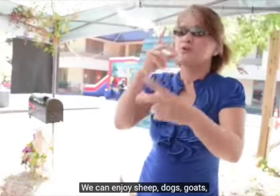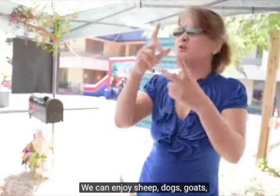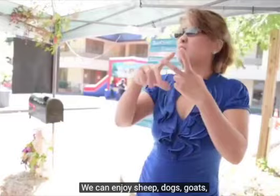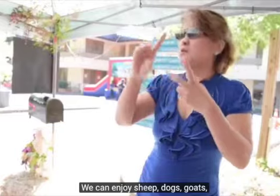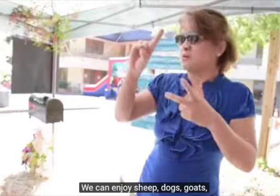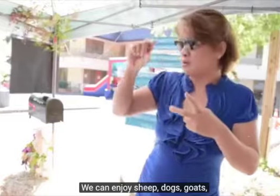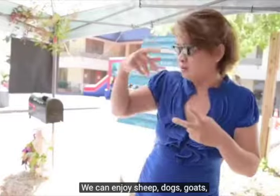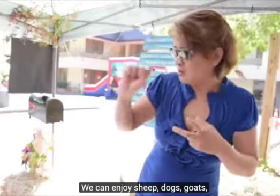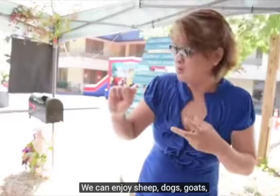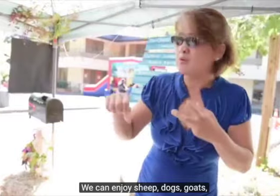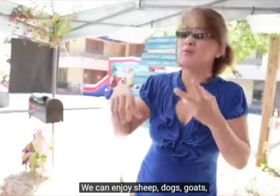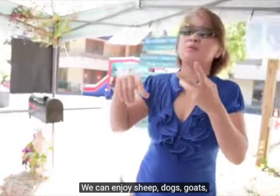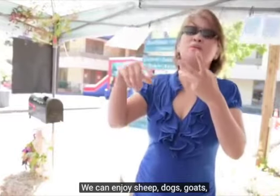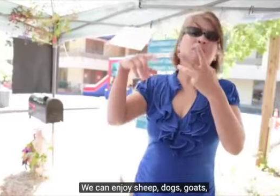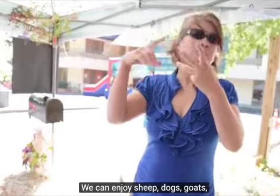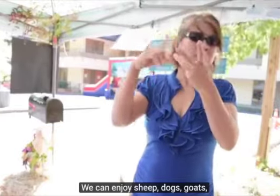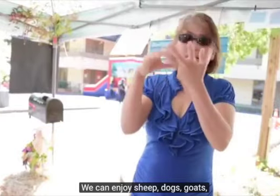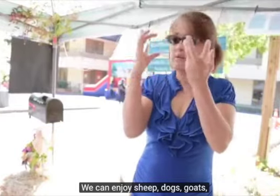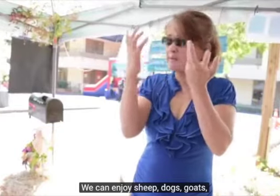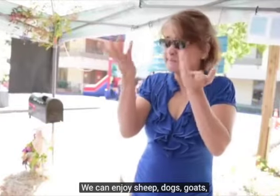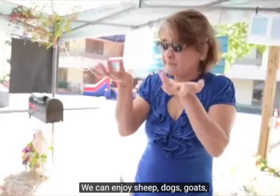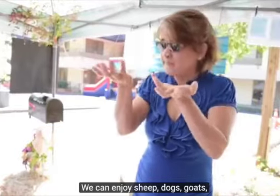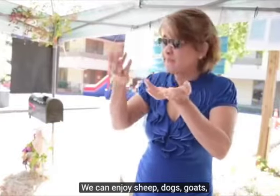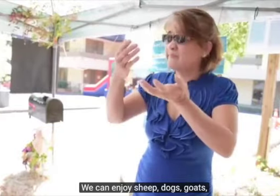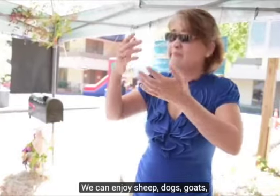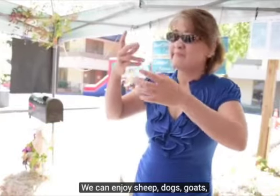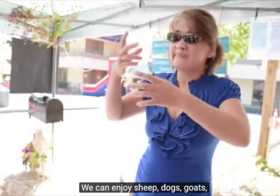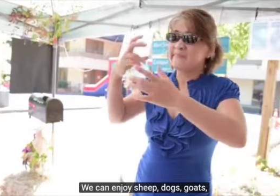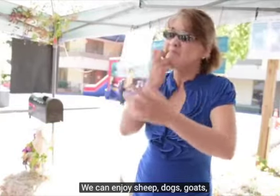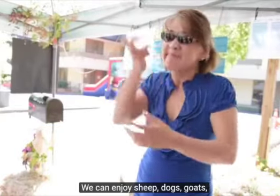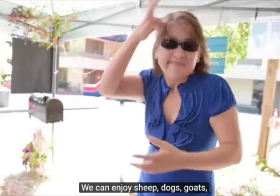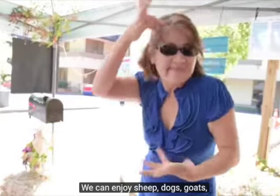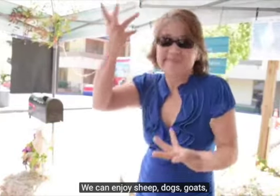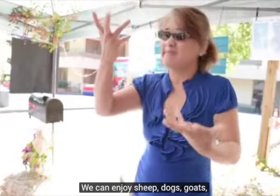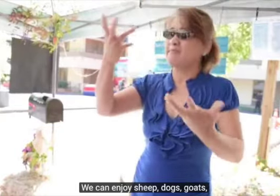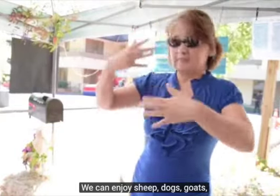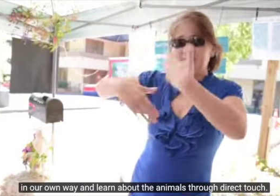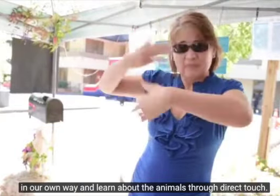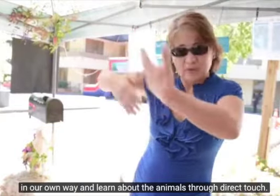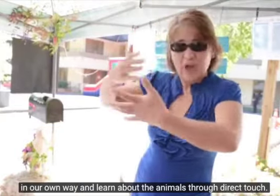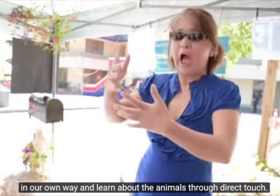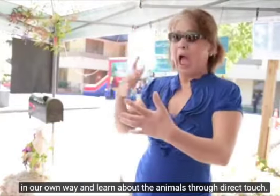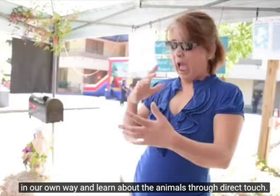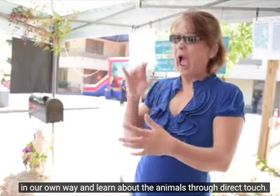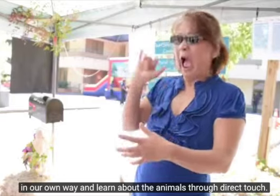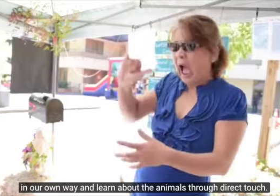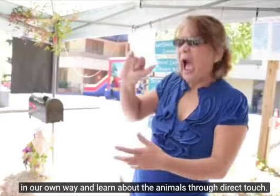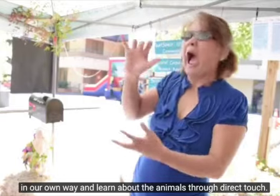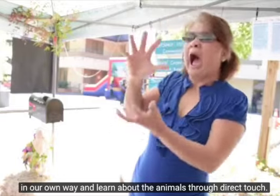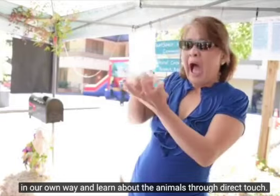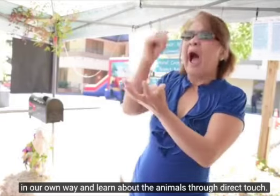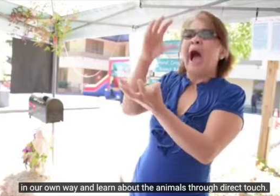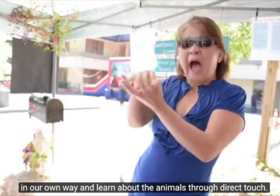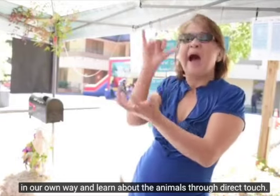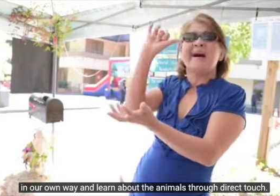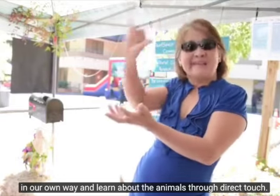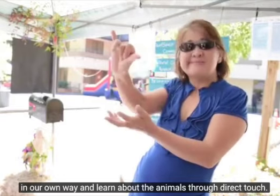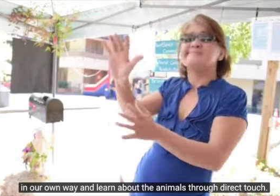We can enjoy sheep, dogs, goats, and in our own way, learn about the animals through